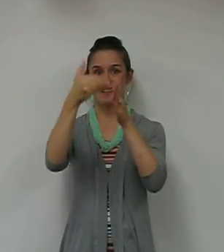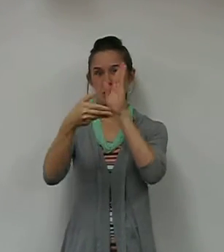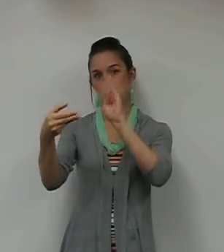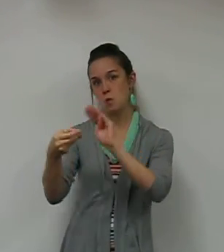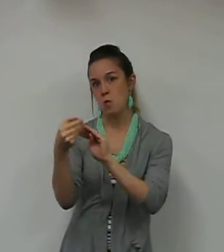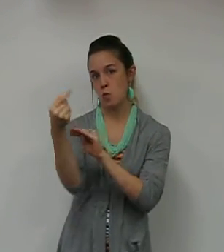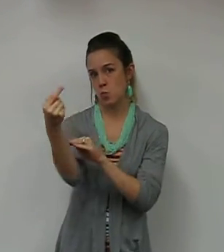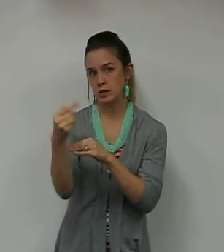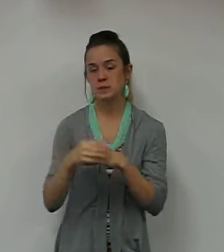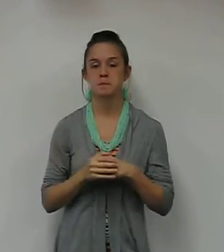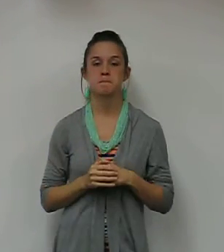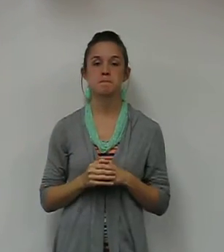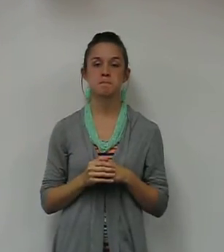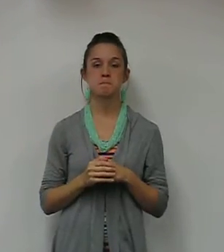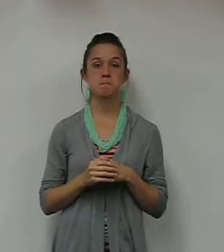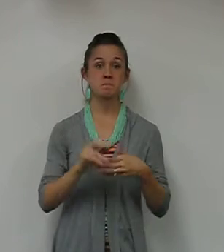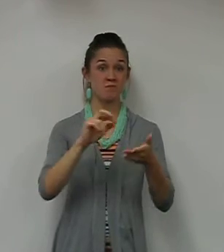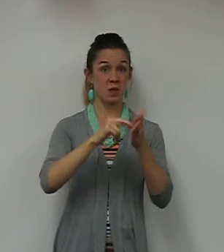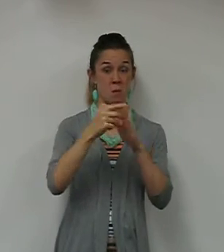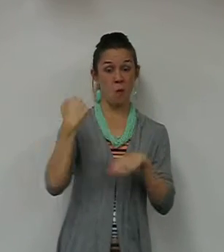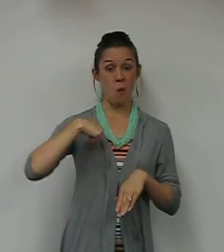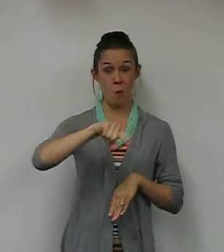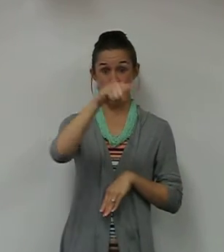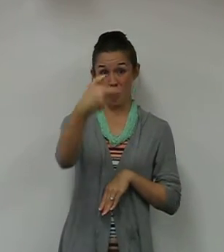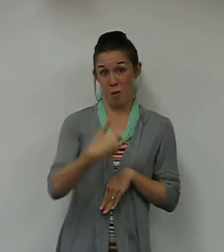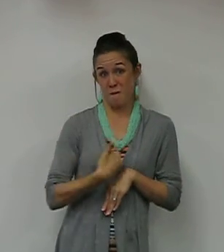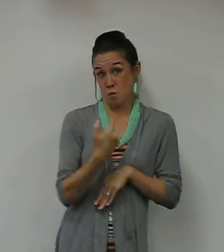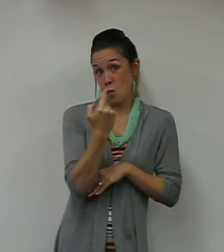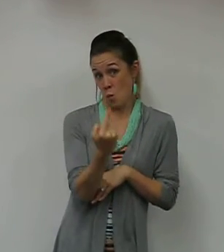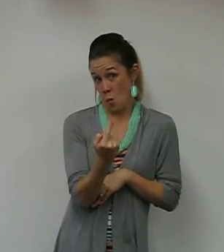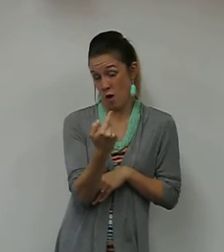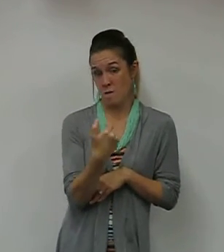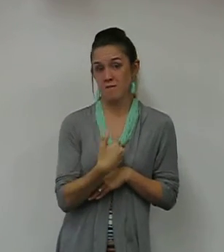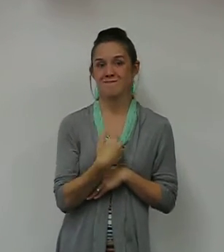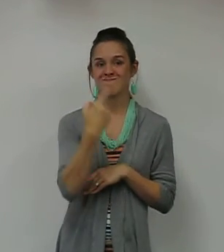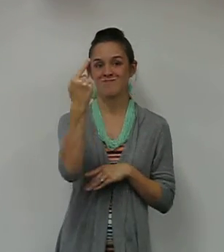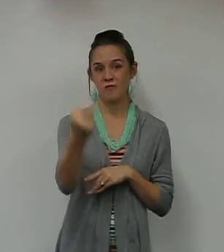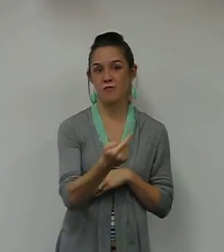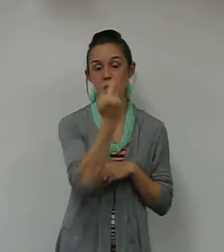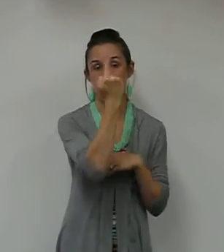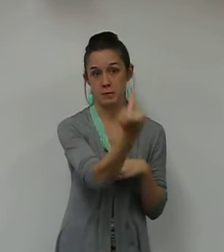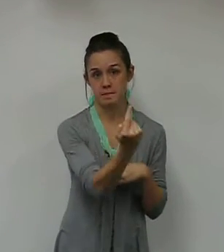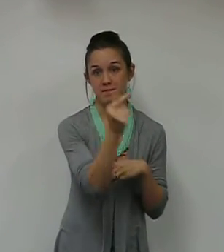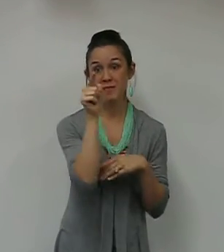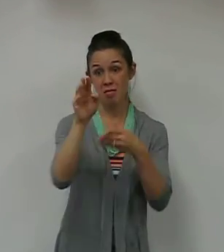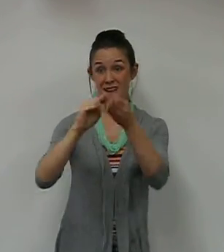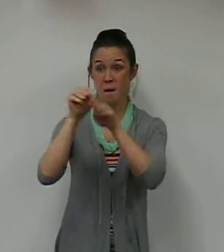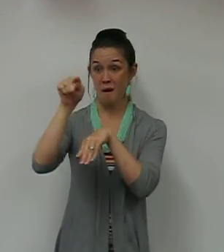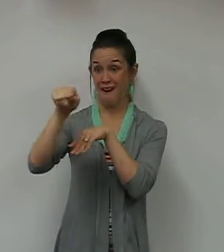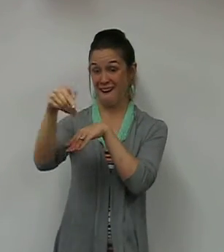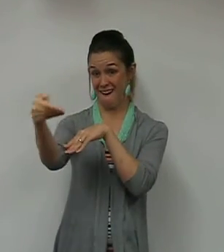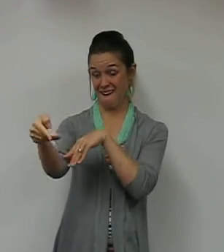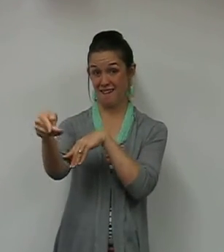it means that we have just one. So that would mean that we have just one. This number right here means that we